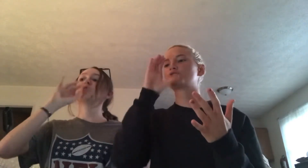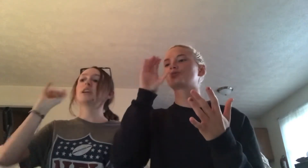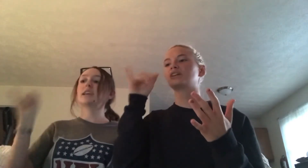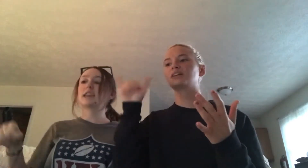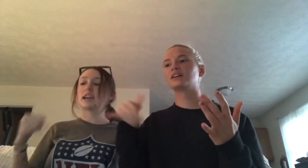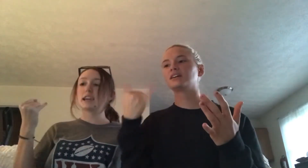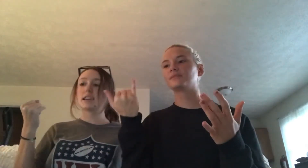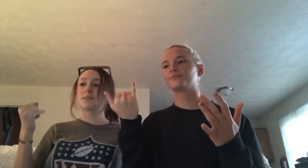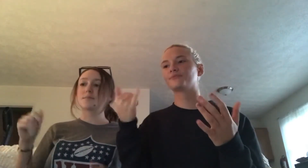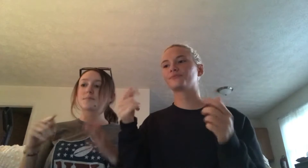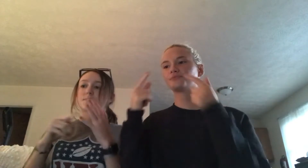drinking,